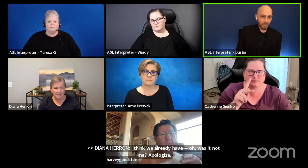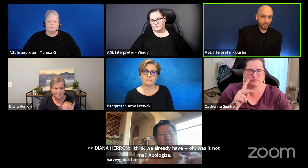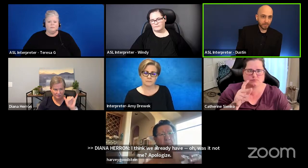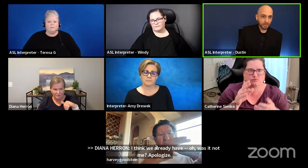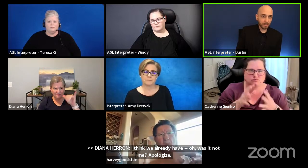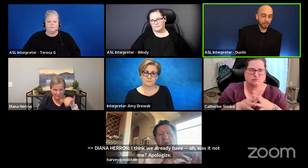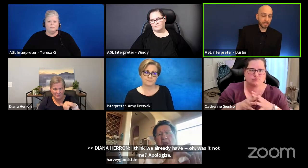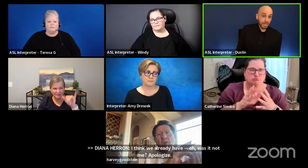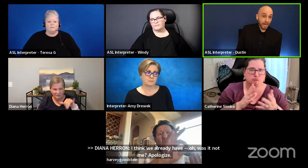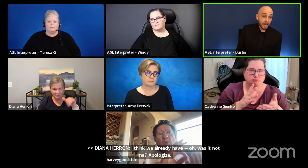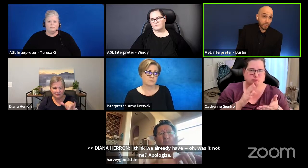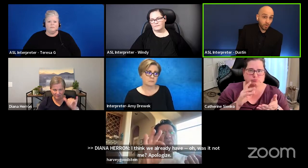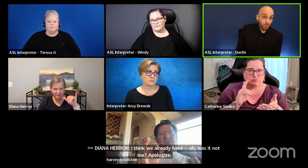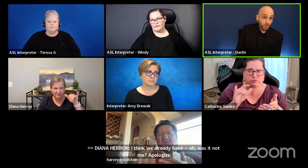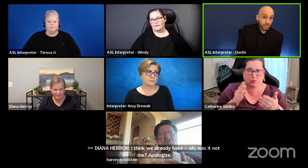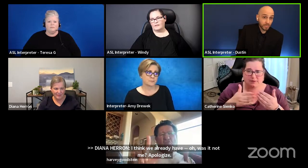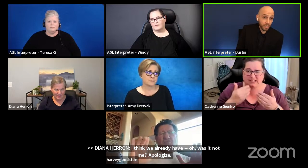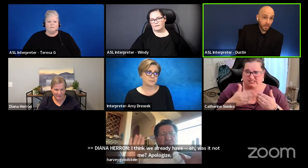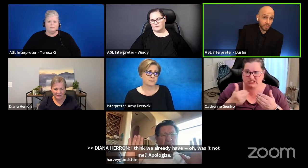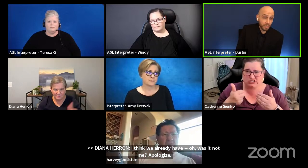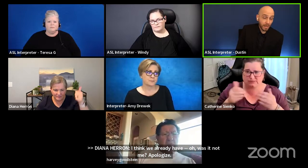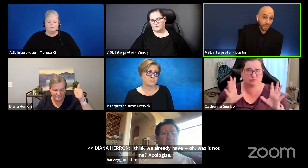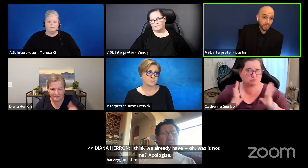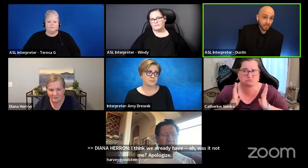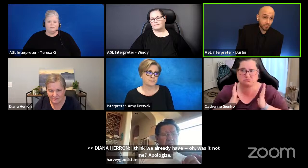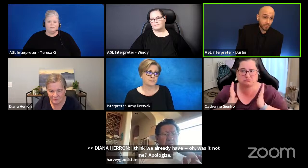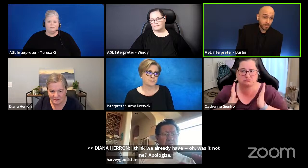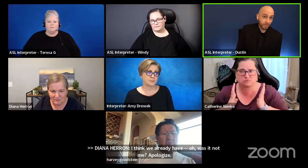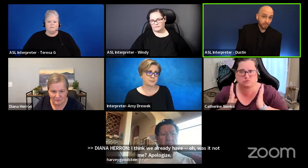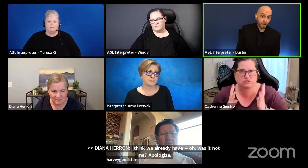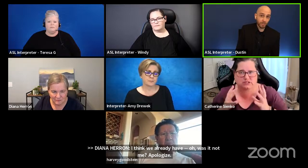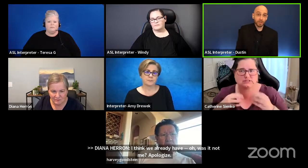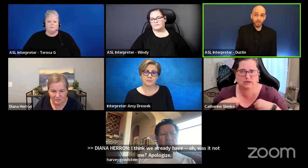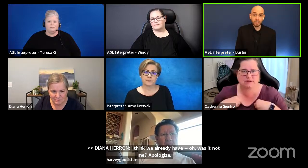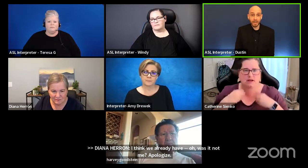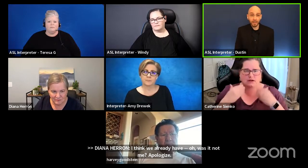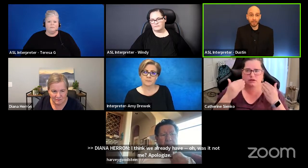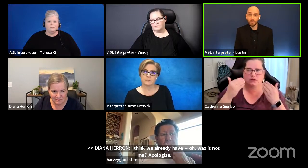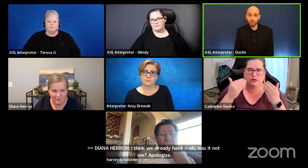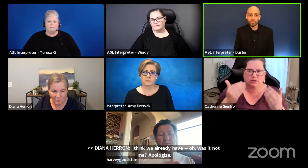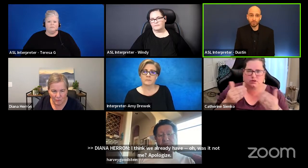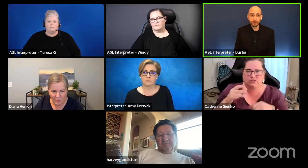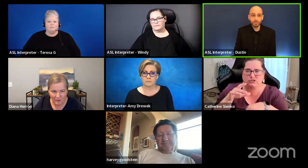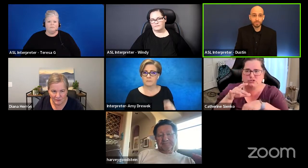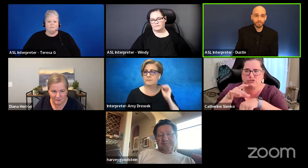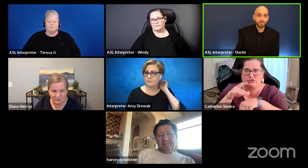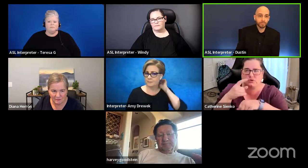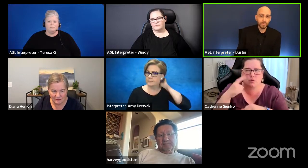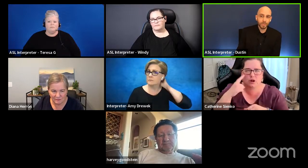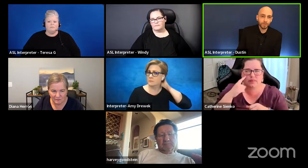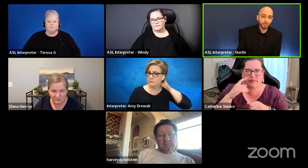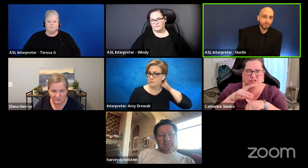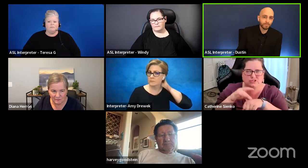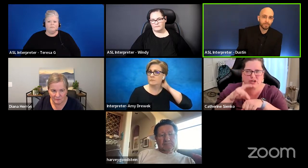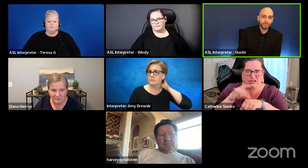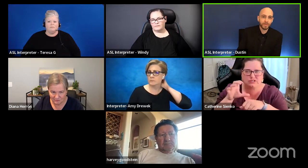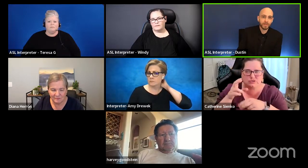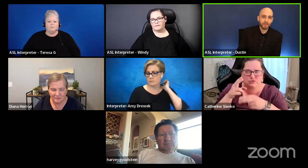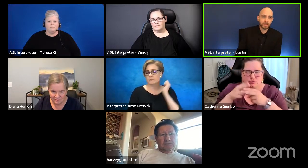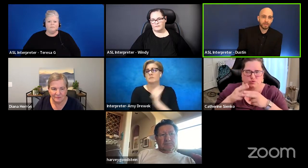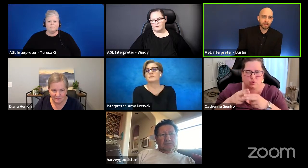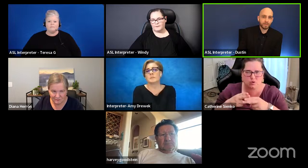person and say who we select as interim executive director and then tally up those votes. Thank you.